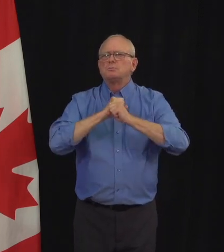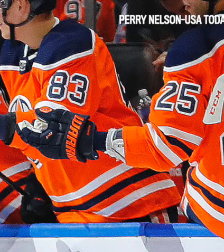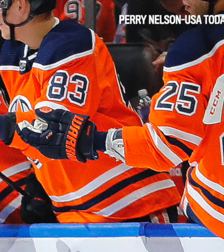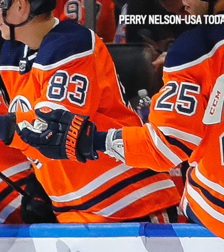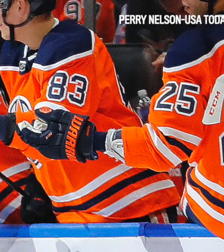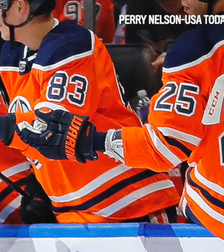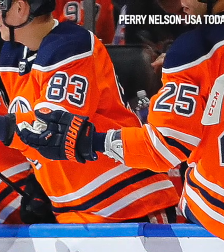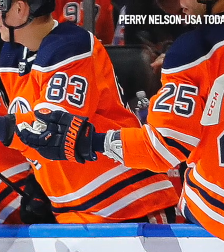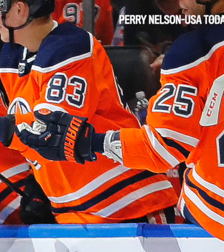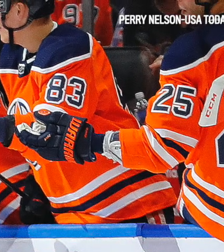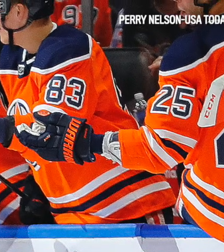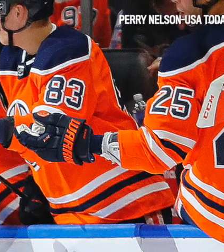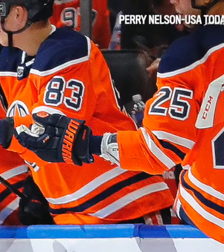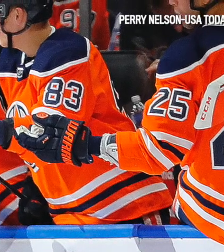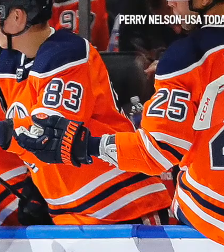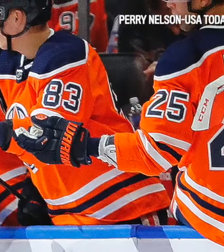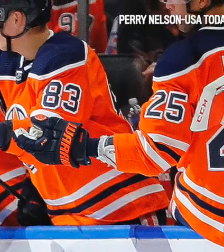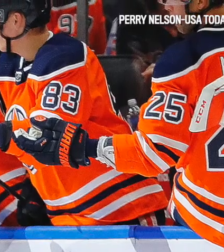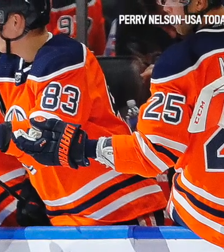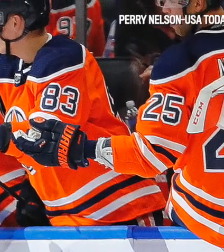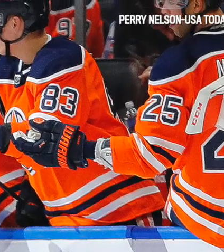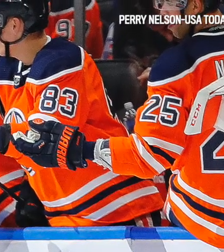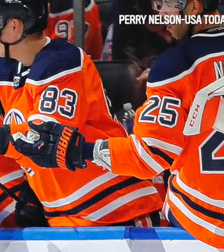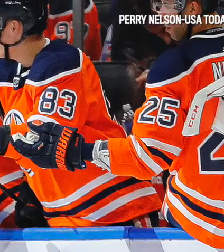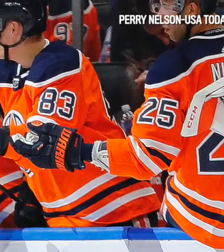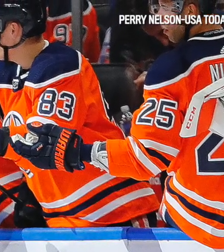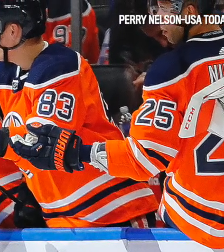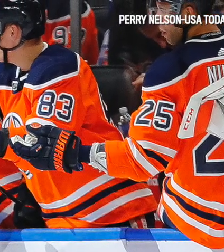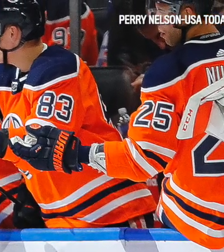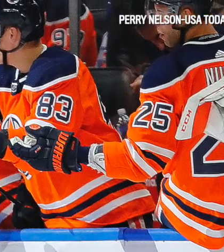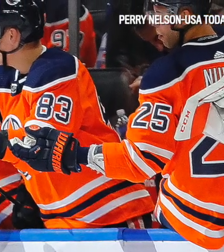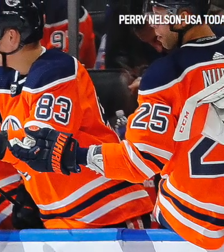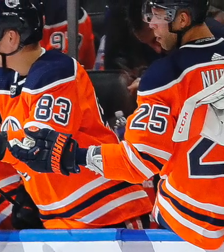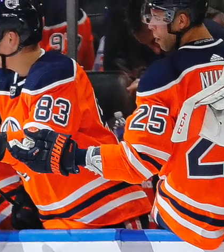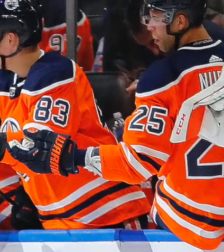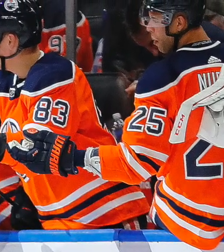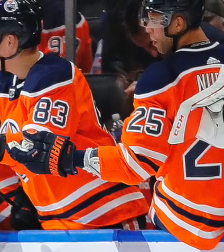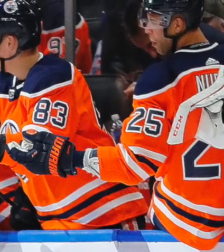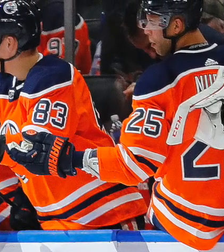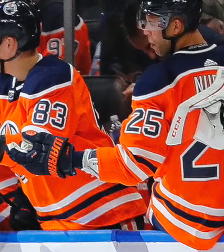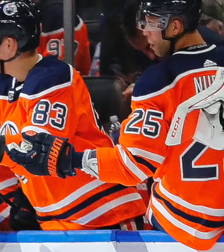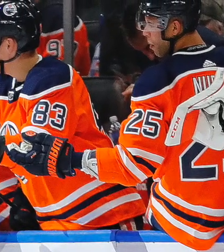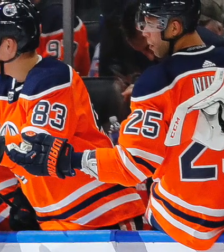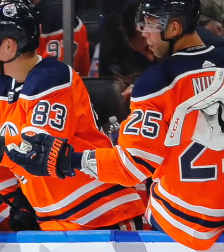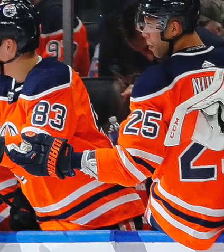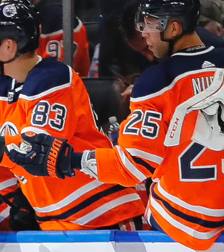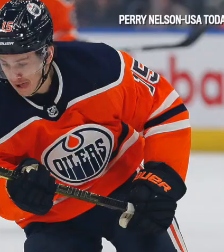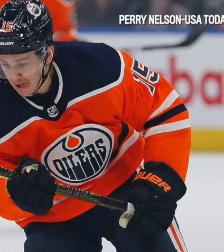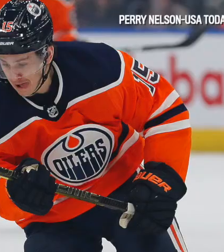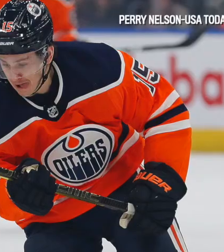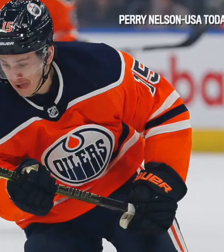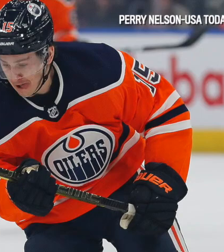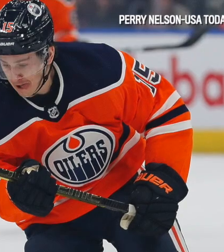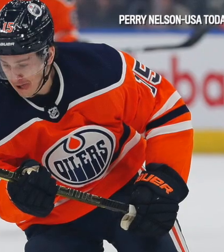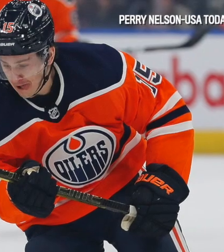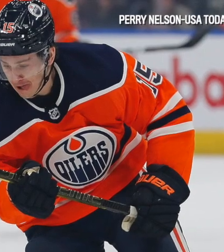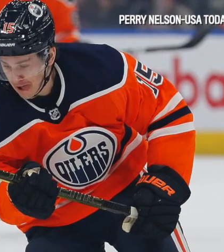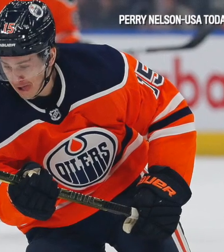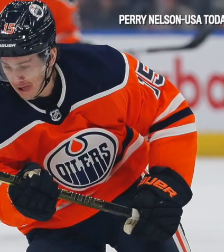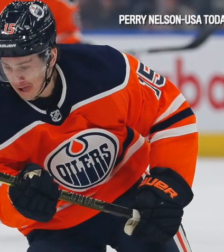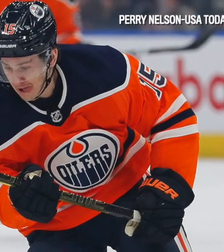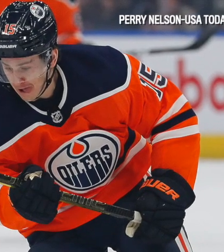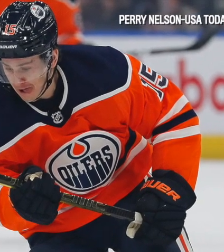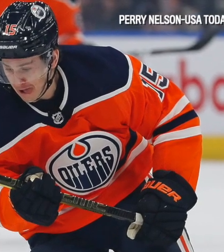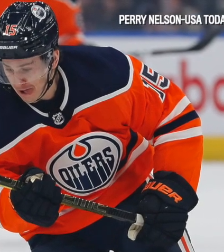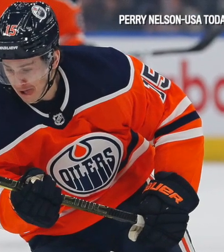the public. The protocol that we've put together focuses on the critical bubble being those who have face-to-face contact with